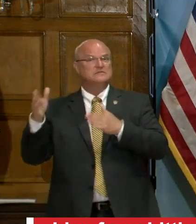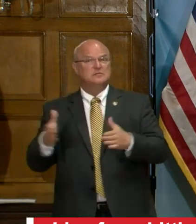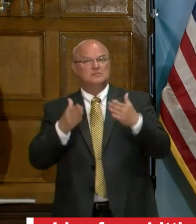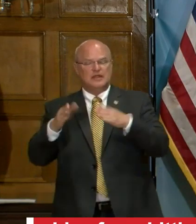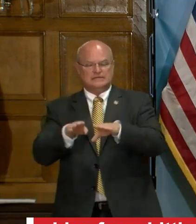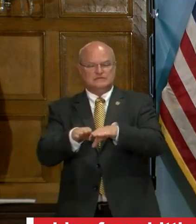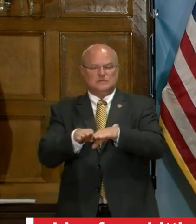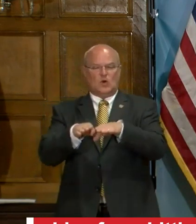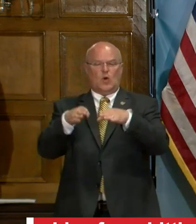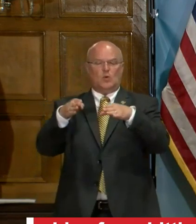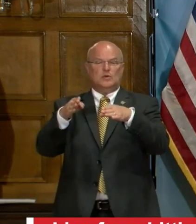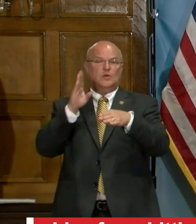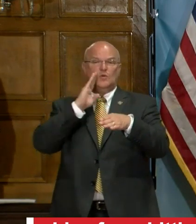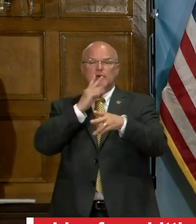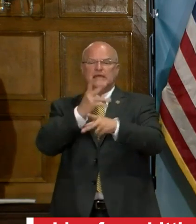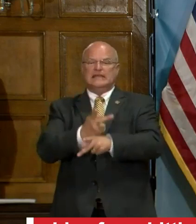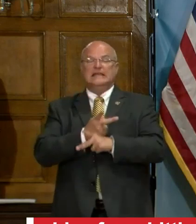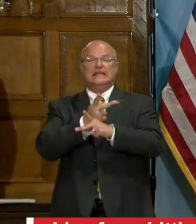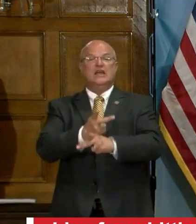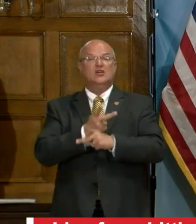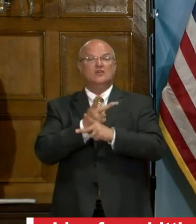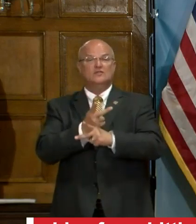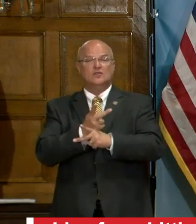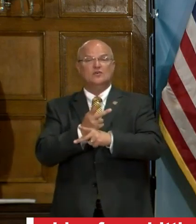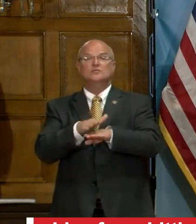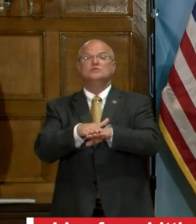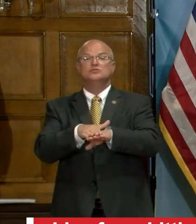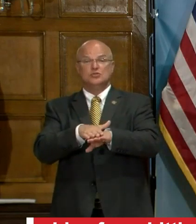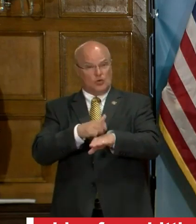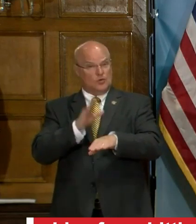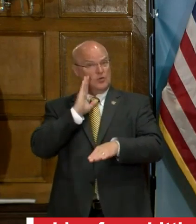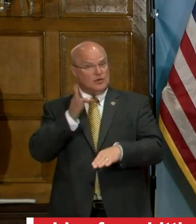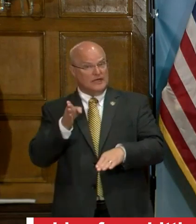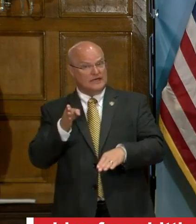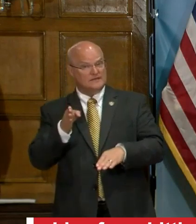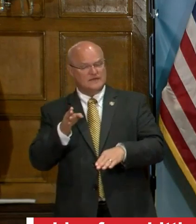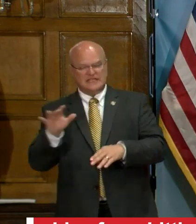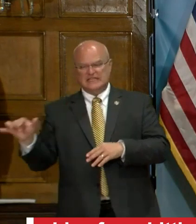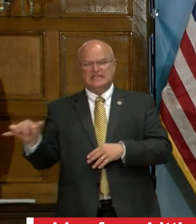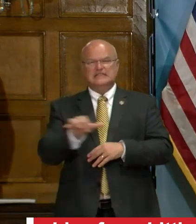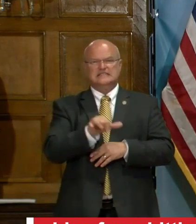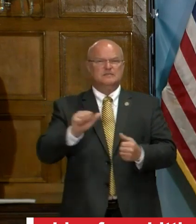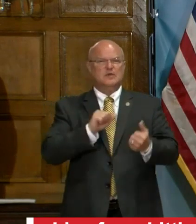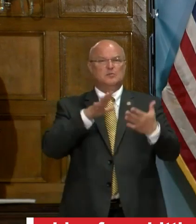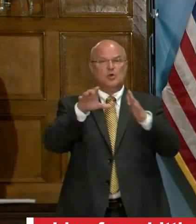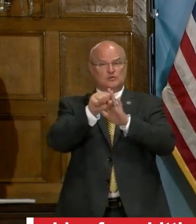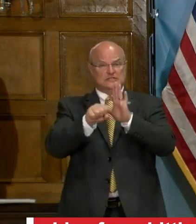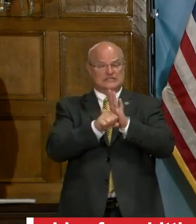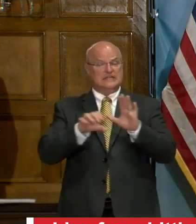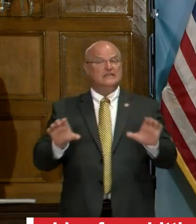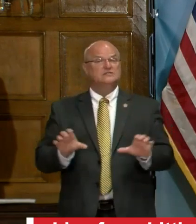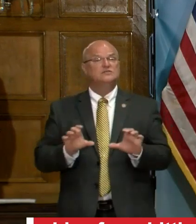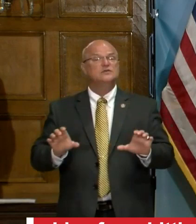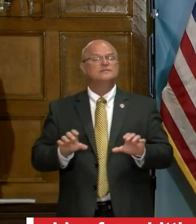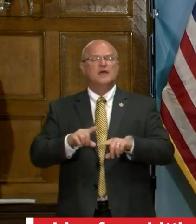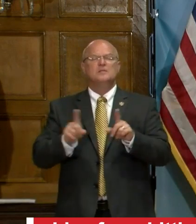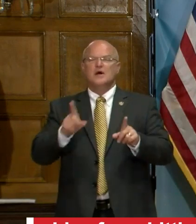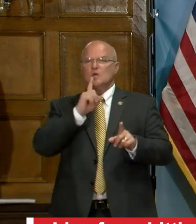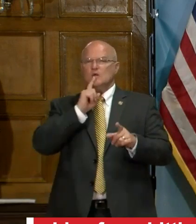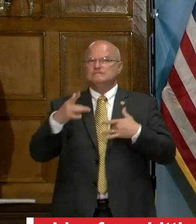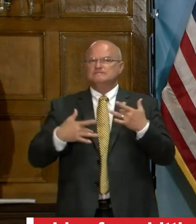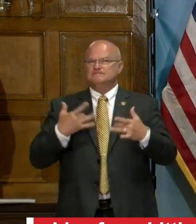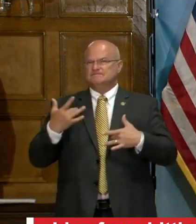their reopening. It will be cautious, it will be slow, similar to the approach that I think the state has taken, but I'm